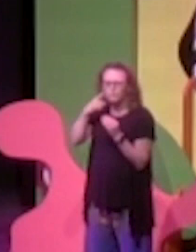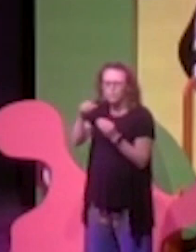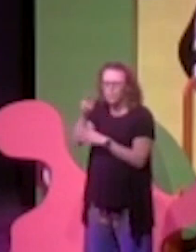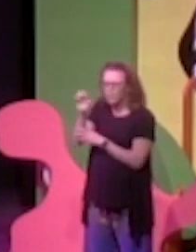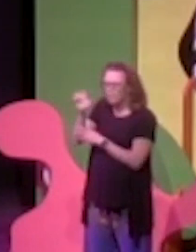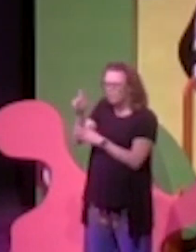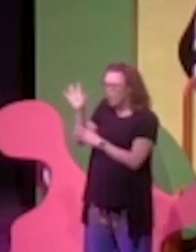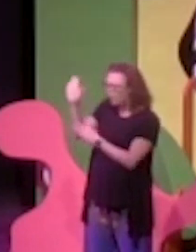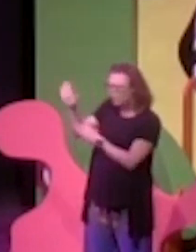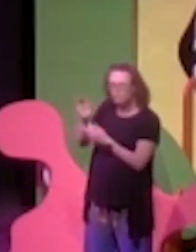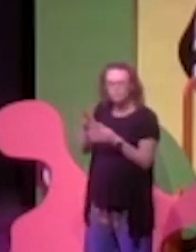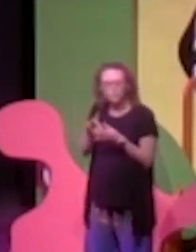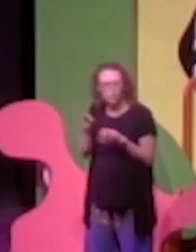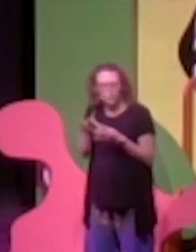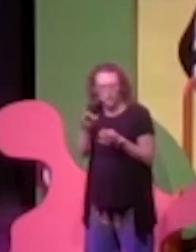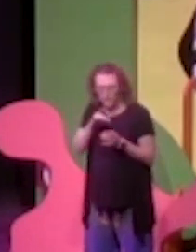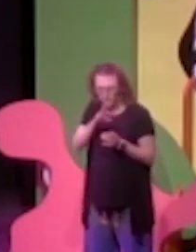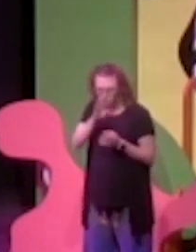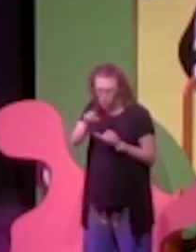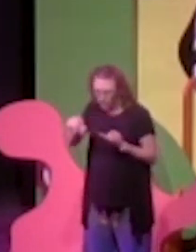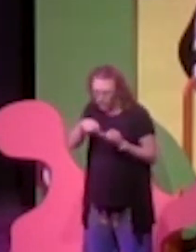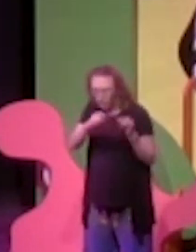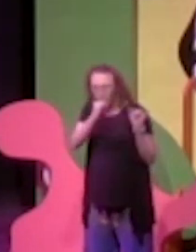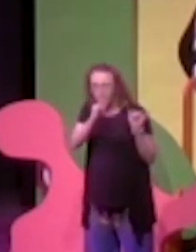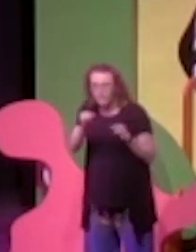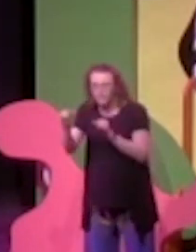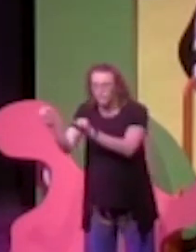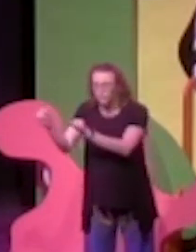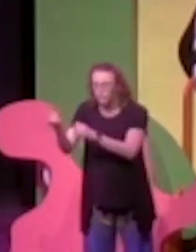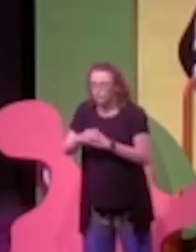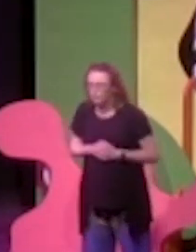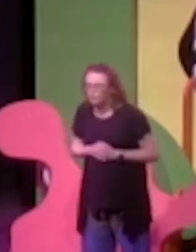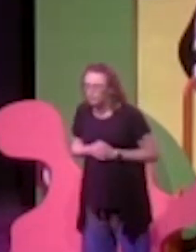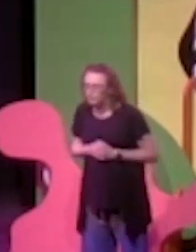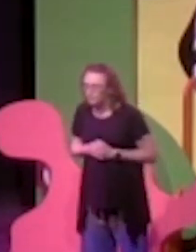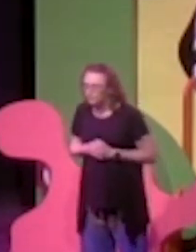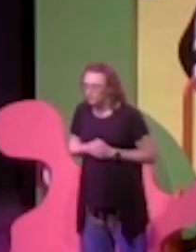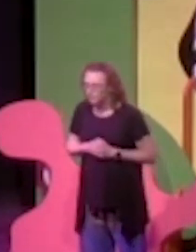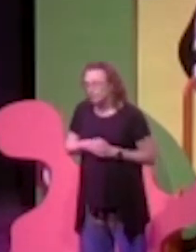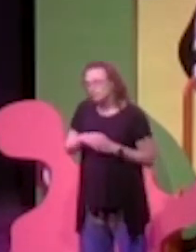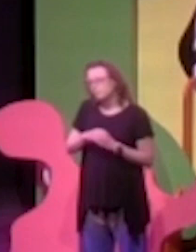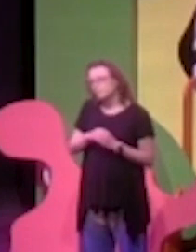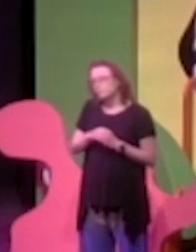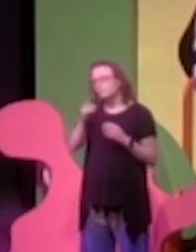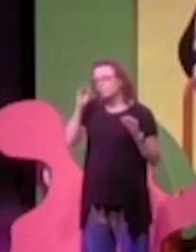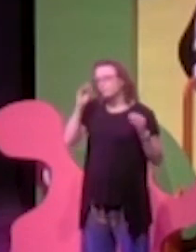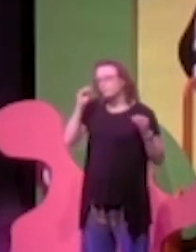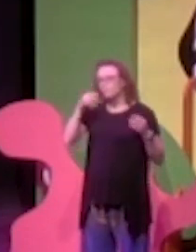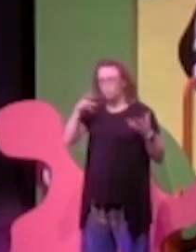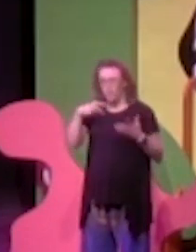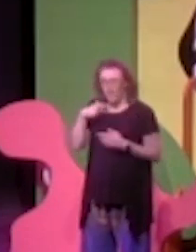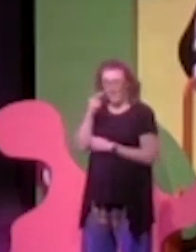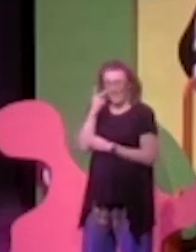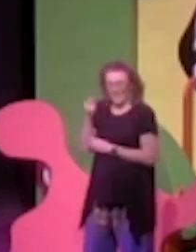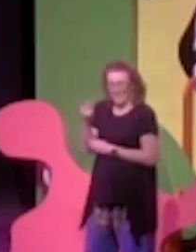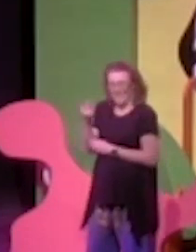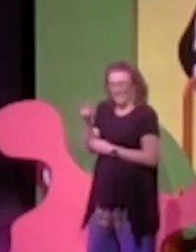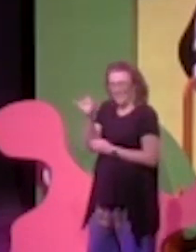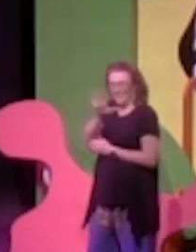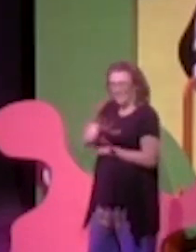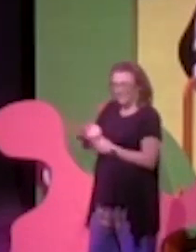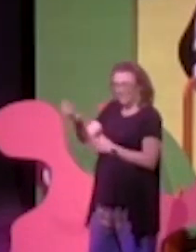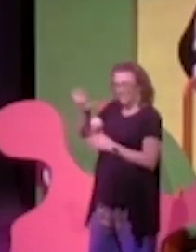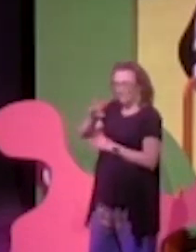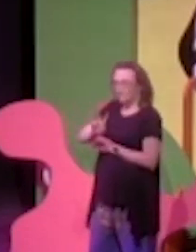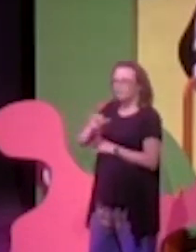again about the individual. To me, what I'm seeing in arts really is a social